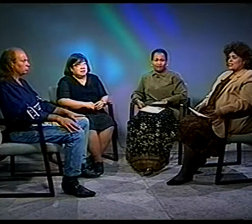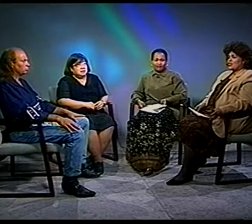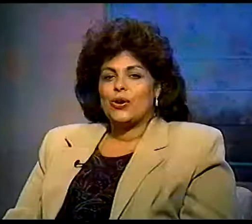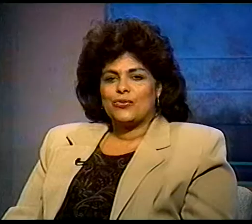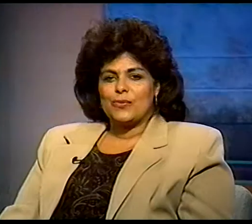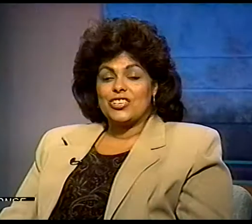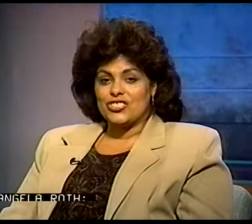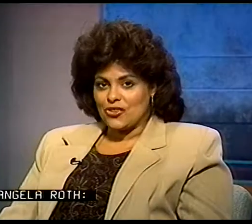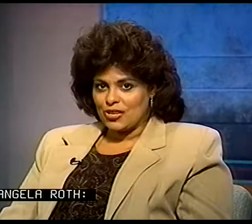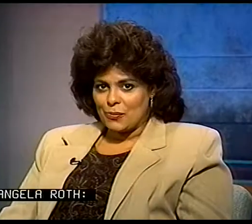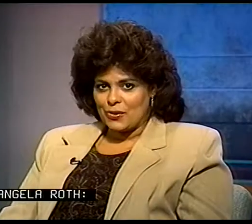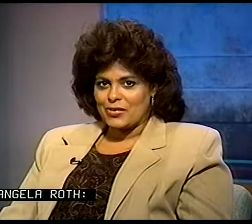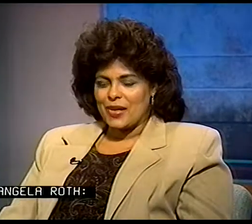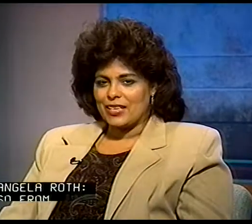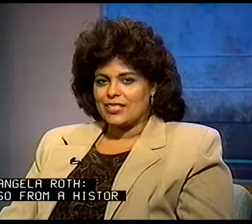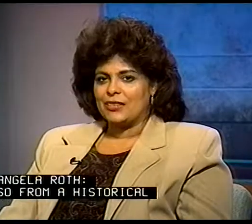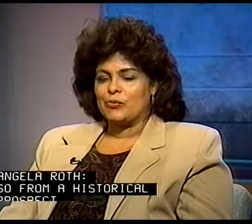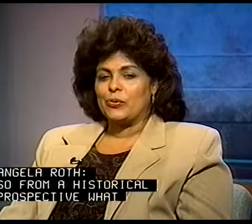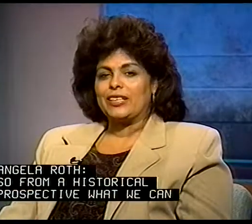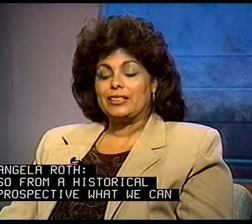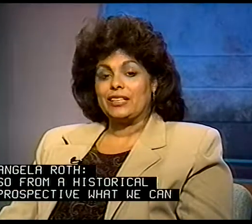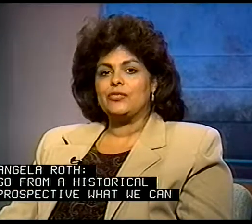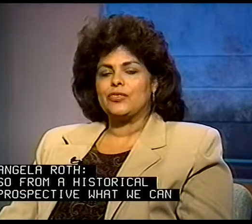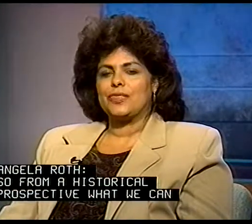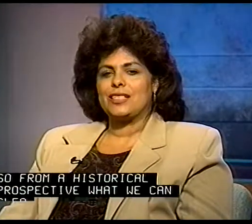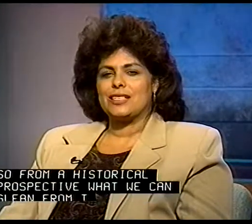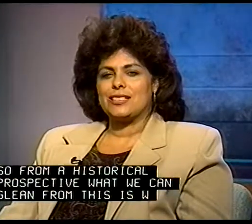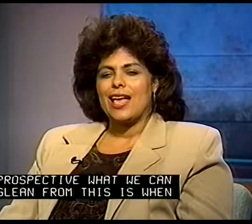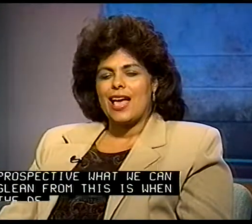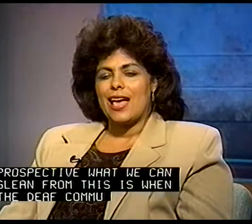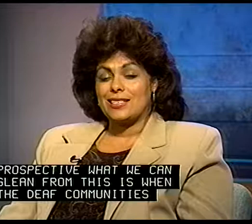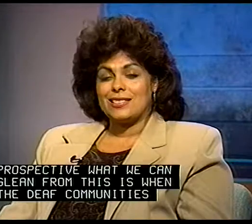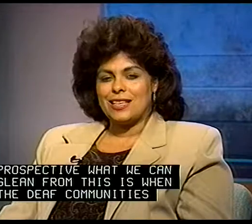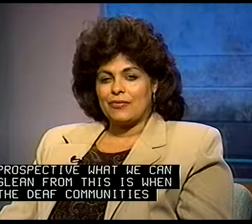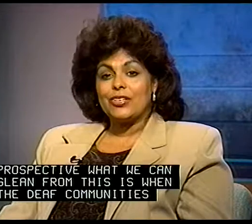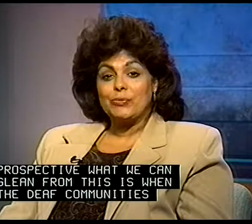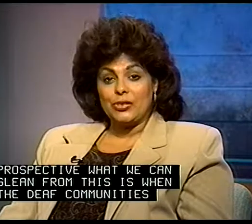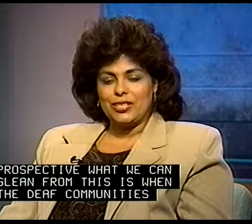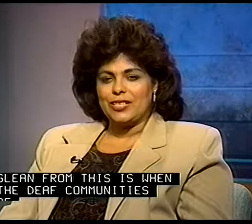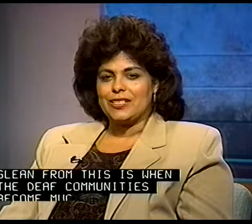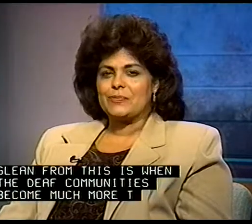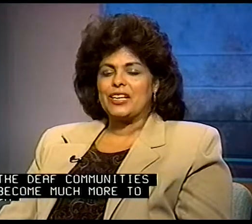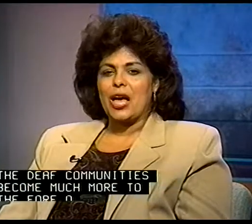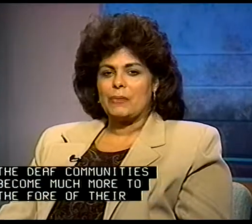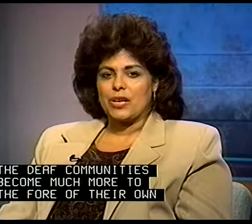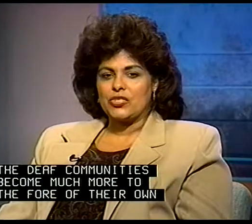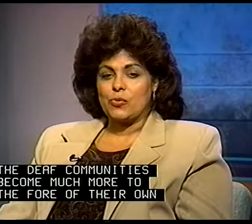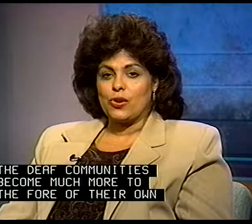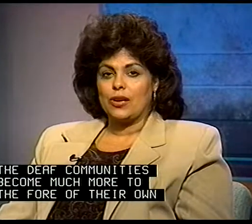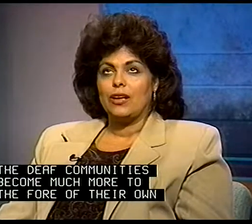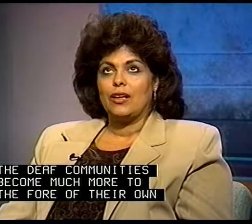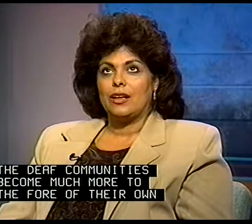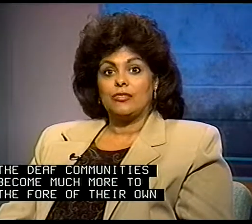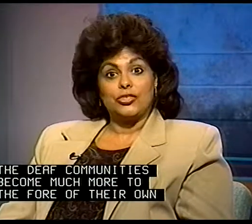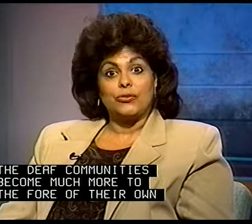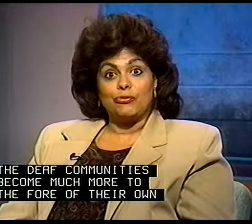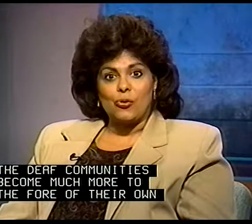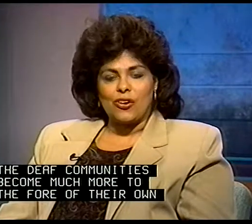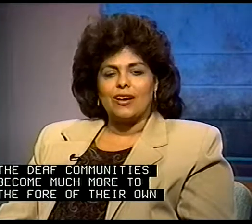So from a historical perspective, what we can glean from this is as the deaf communities become much more to the fore of